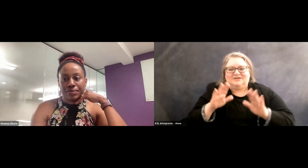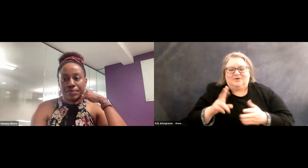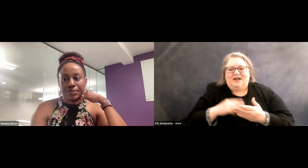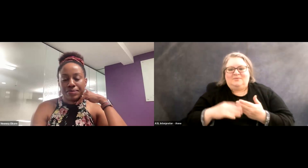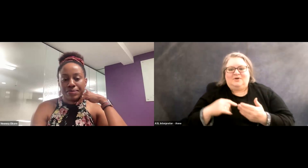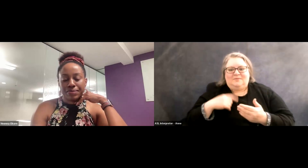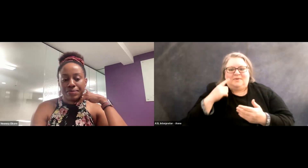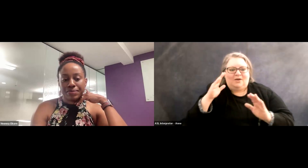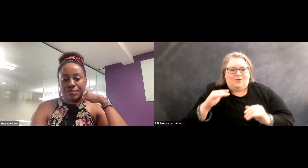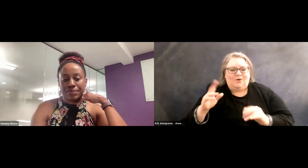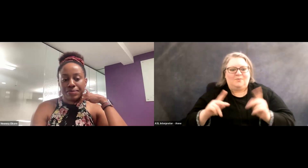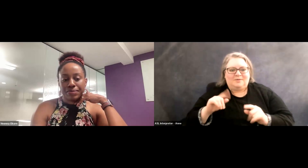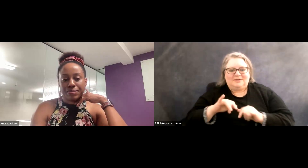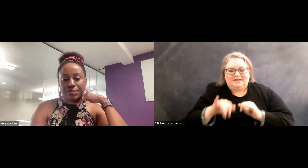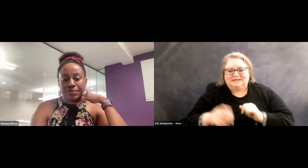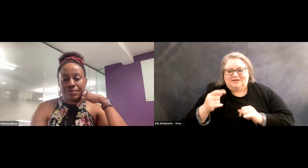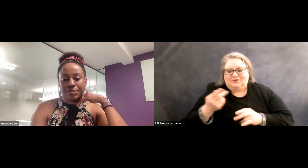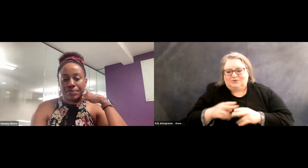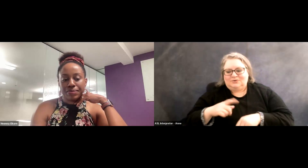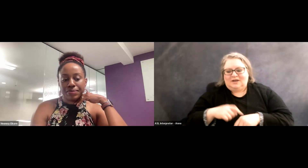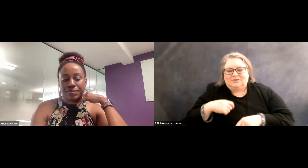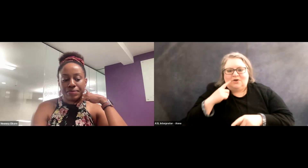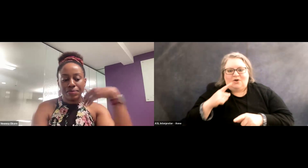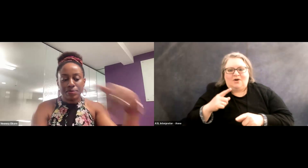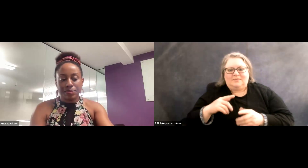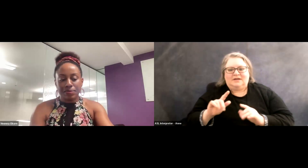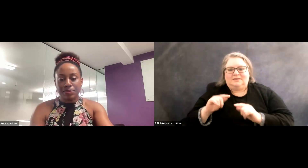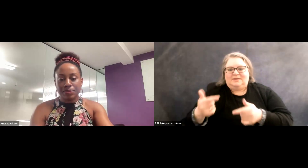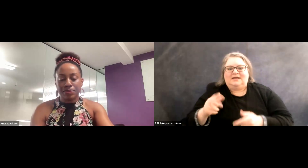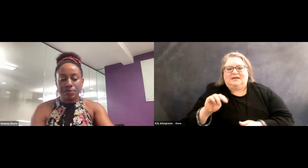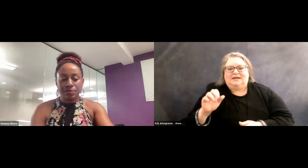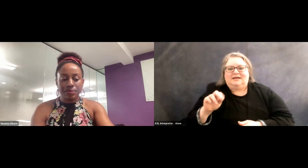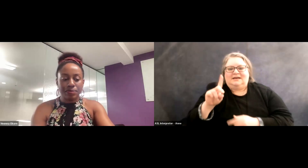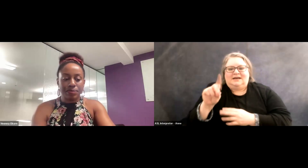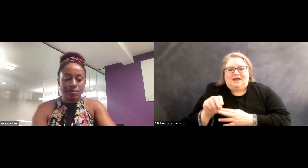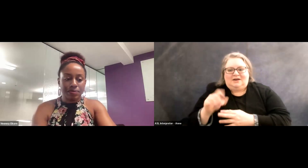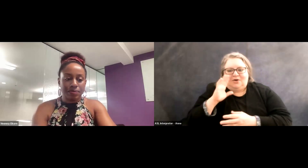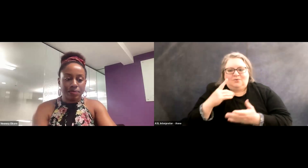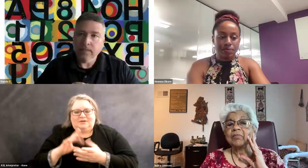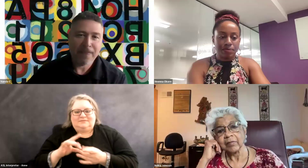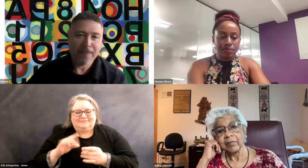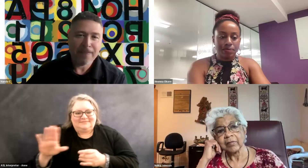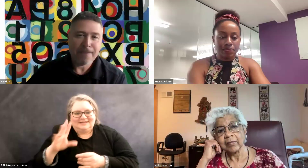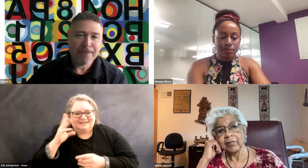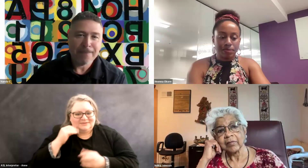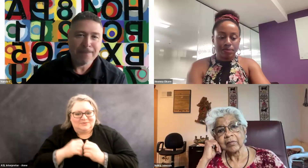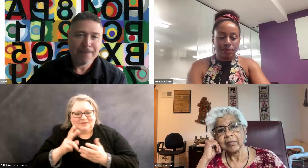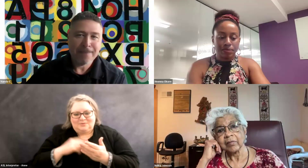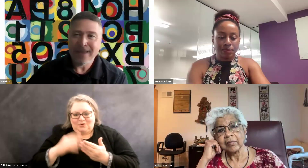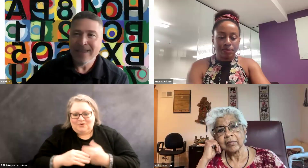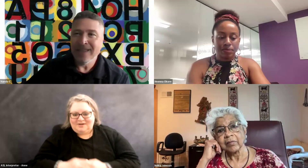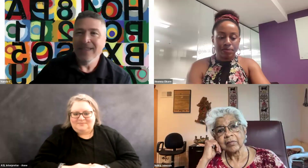I hope folks can stick around for a little while. So I'm going to pass it over next to Nando, who's going to talk about his experience with the program.